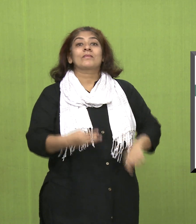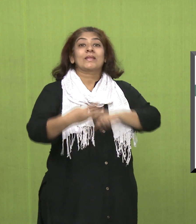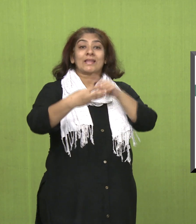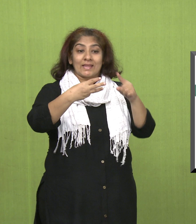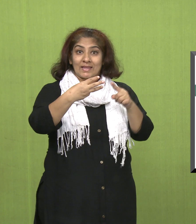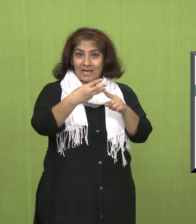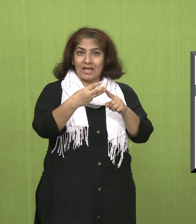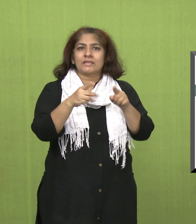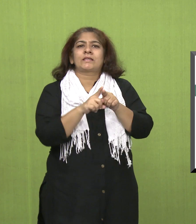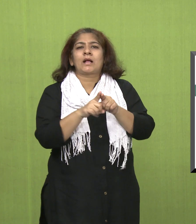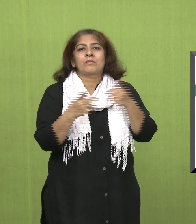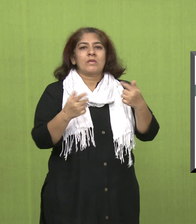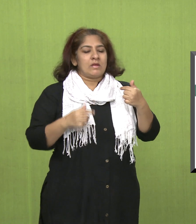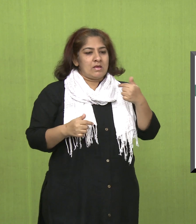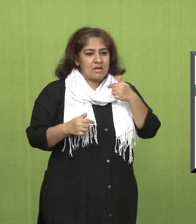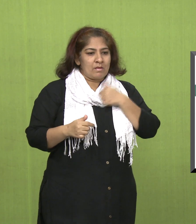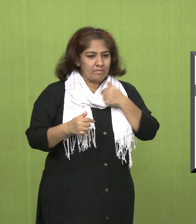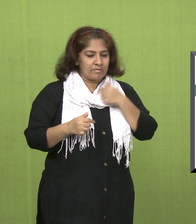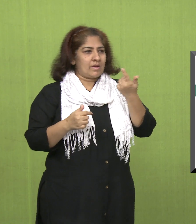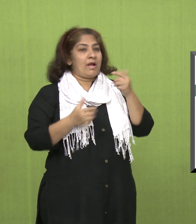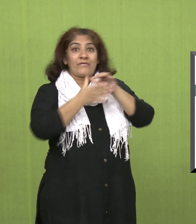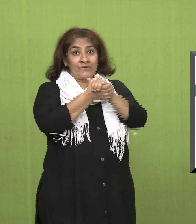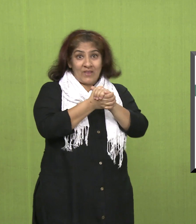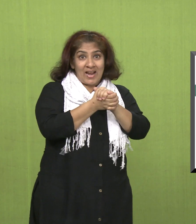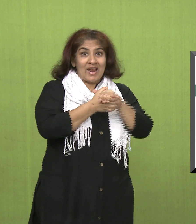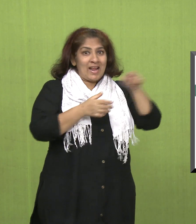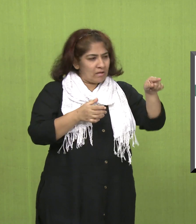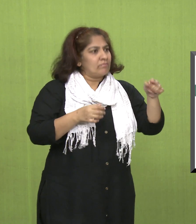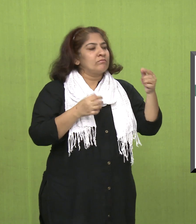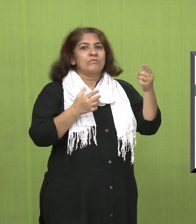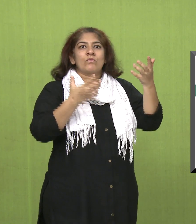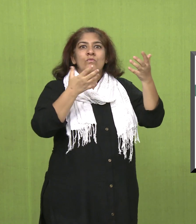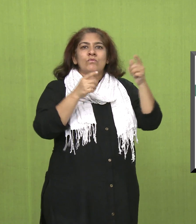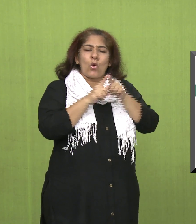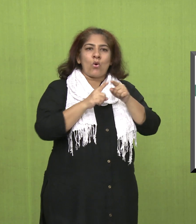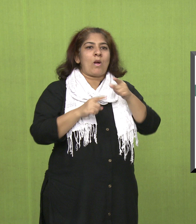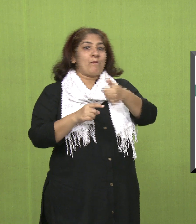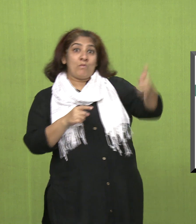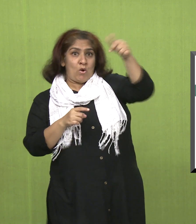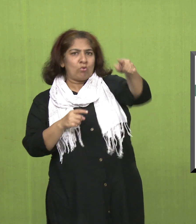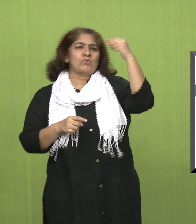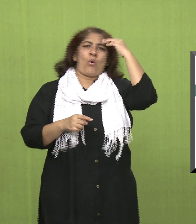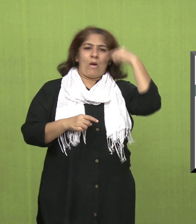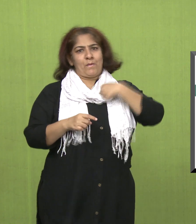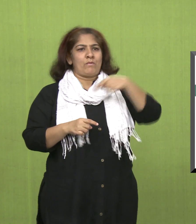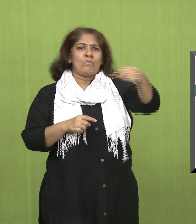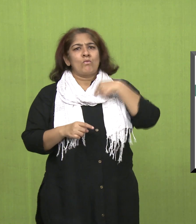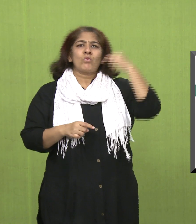and working in the same department and got transfer in internal ways. And the next is